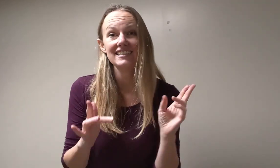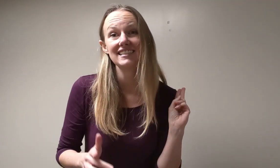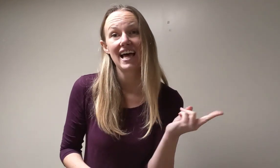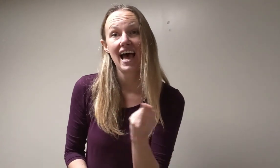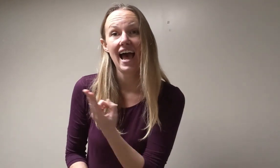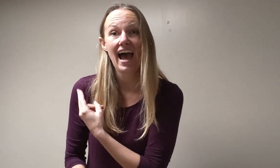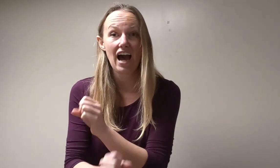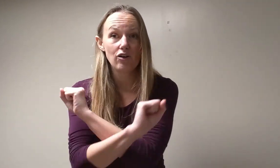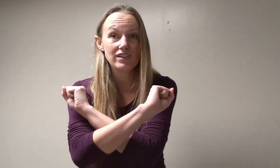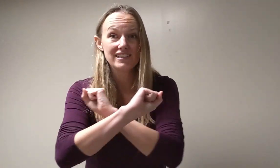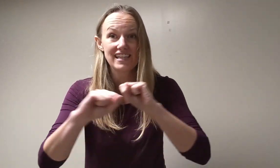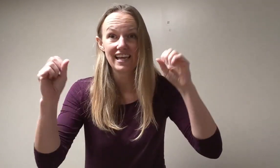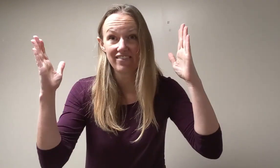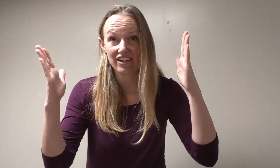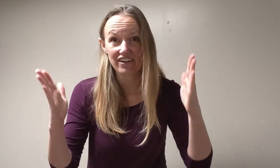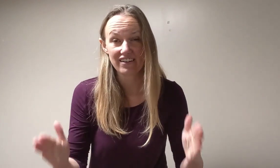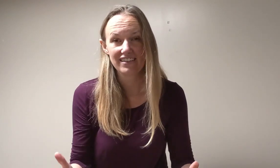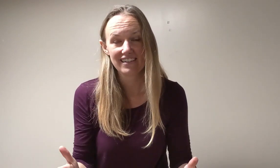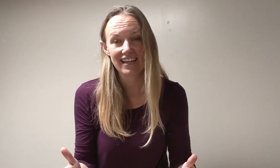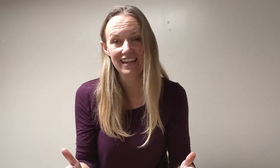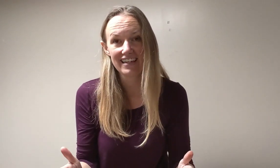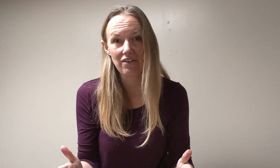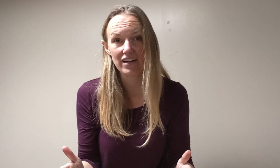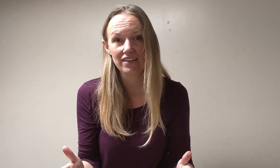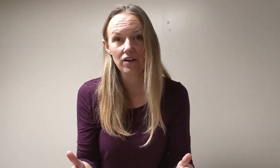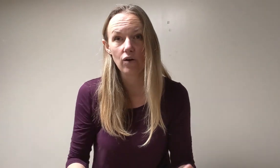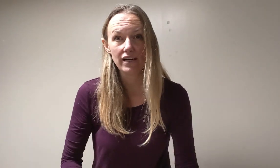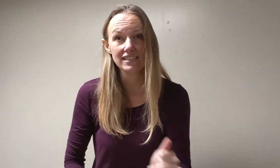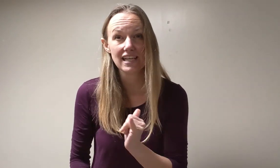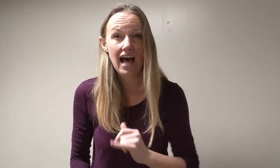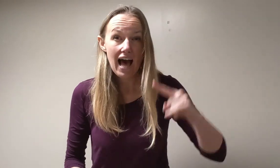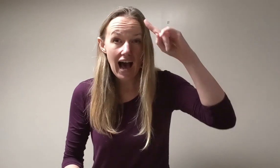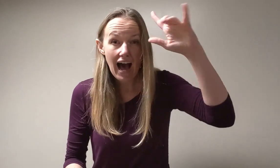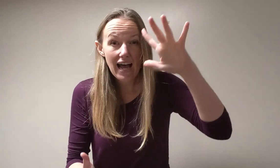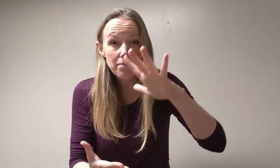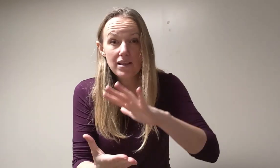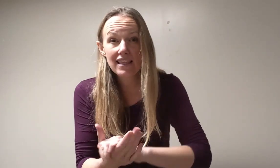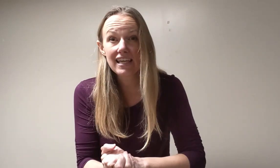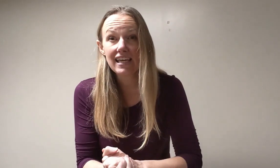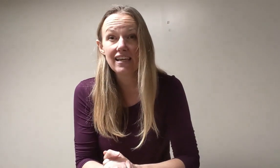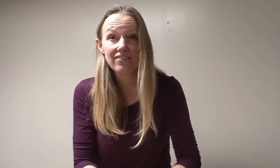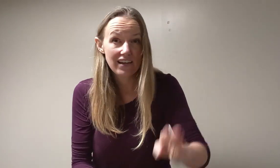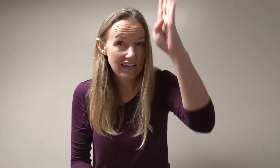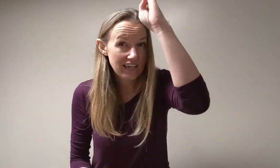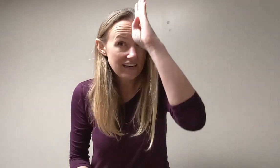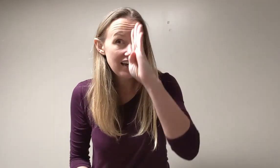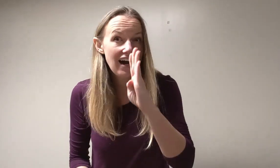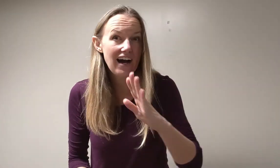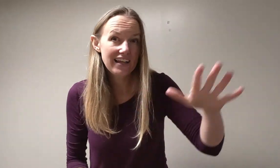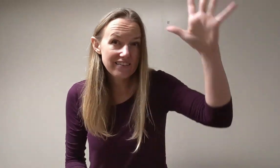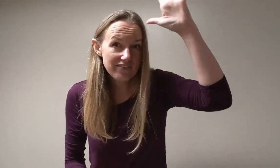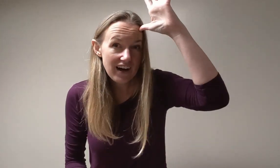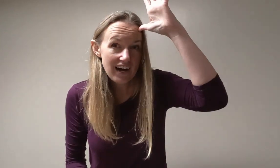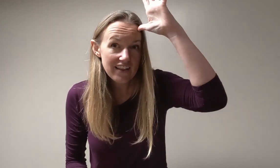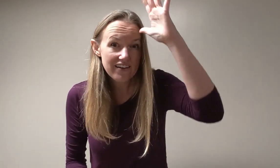Jesus, our Savior. Okay, and now on to the chorus. I believe in God the